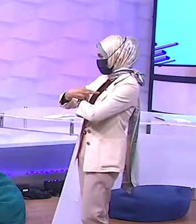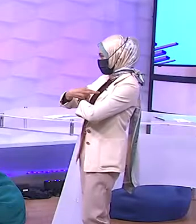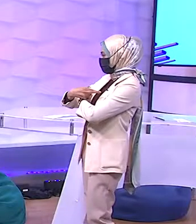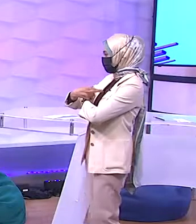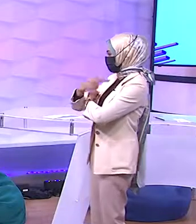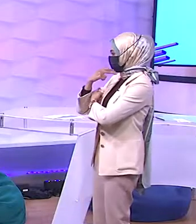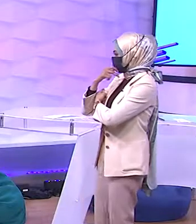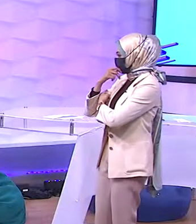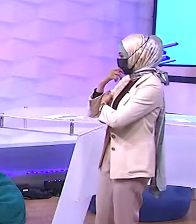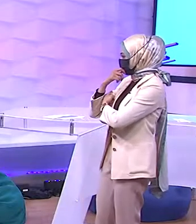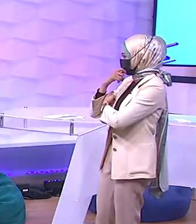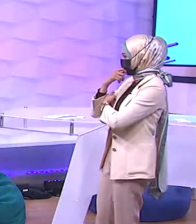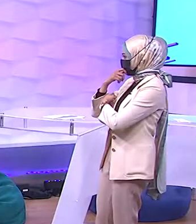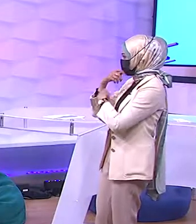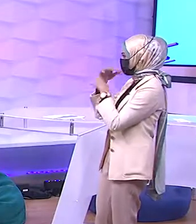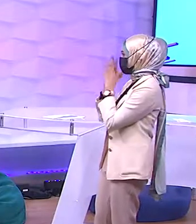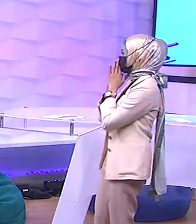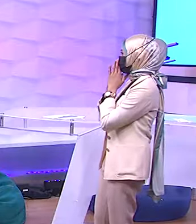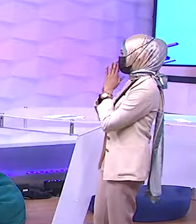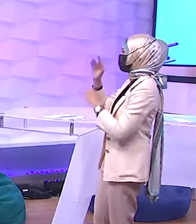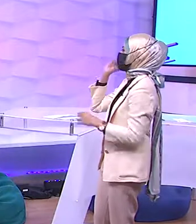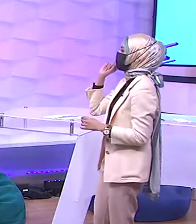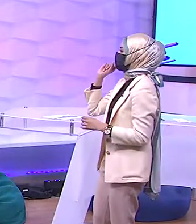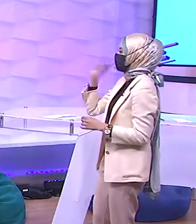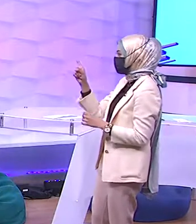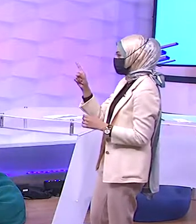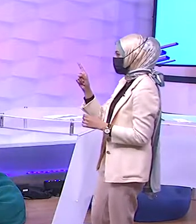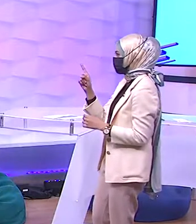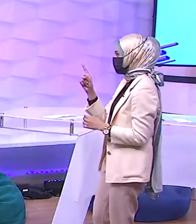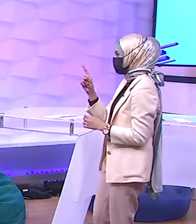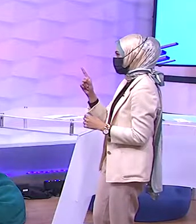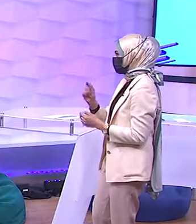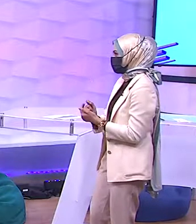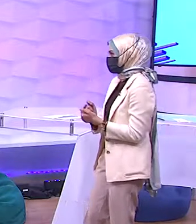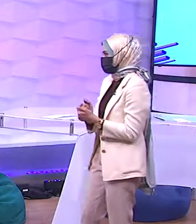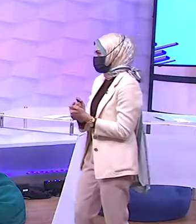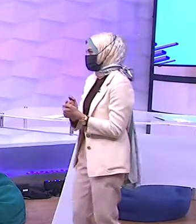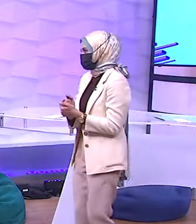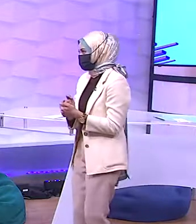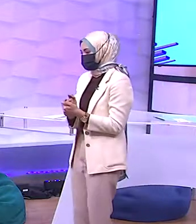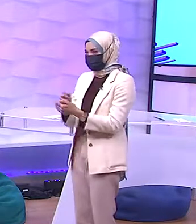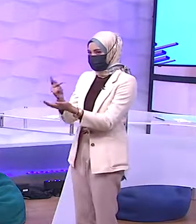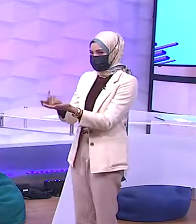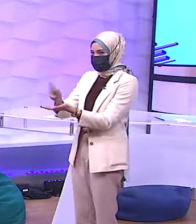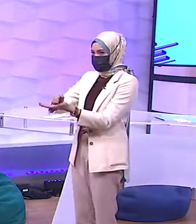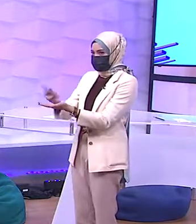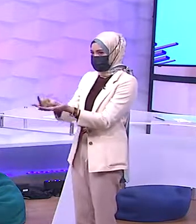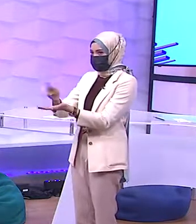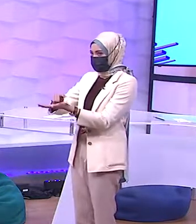What is different? The difference, I think, kitchen, teacher. Because kitchen only use this as the...